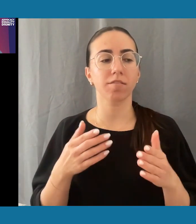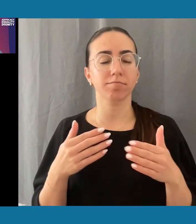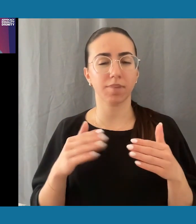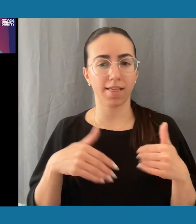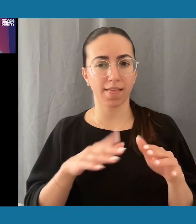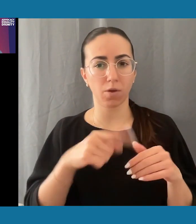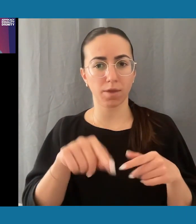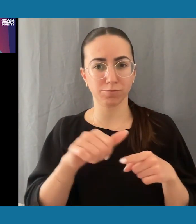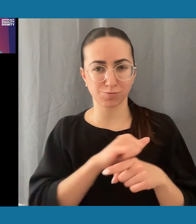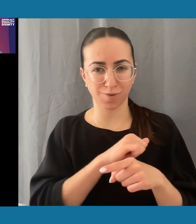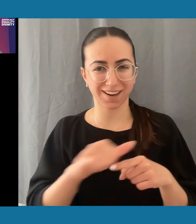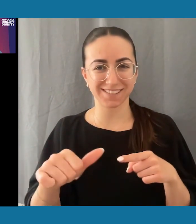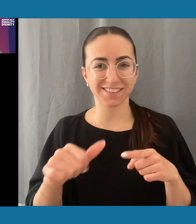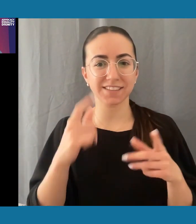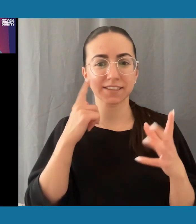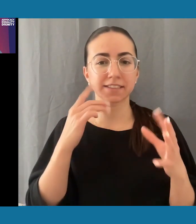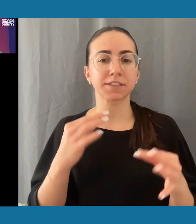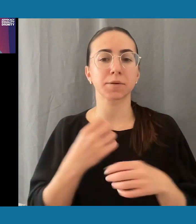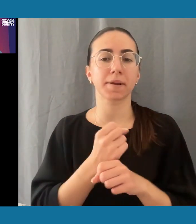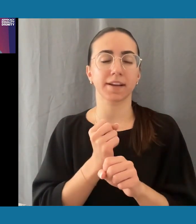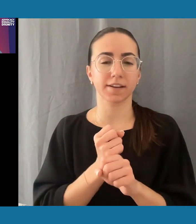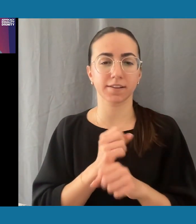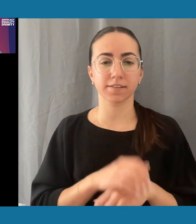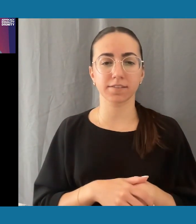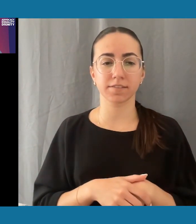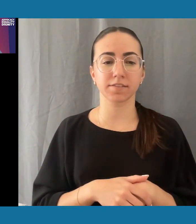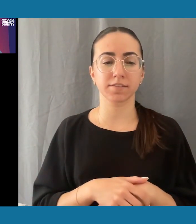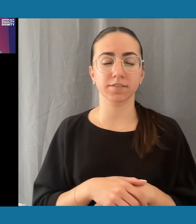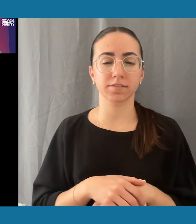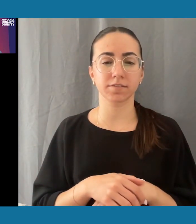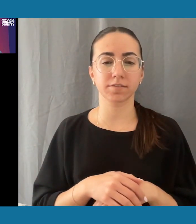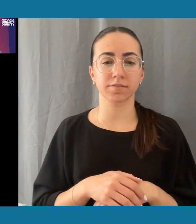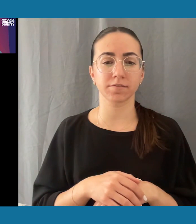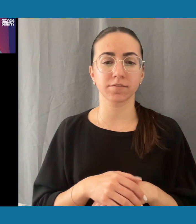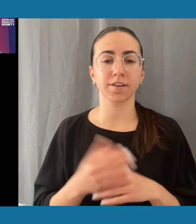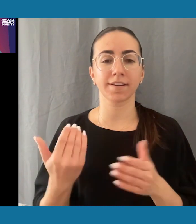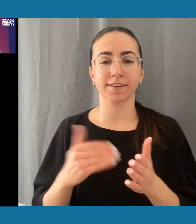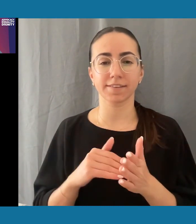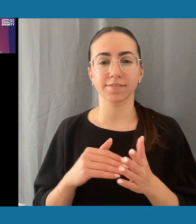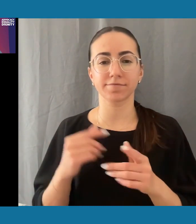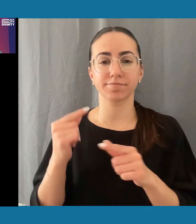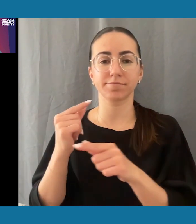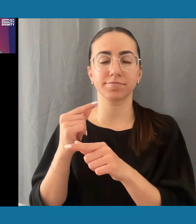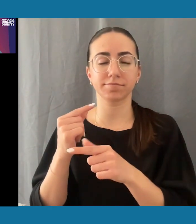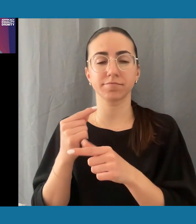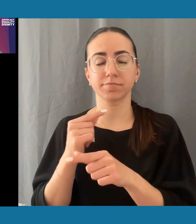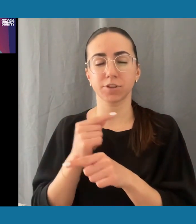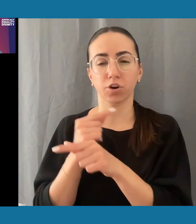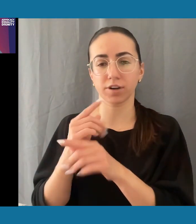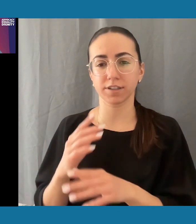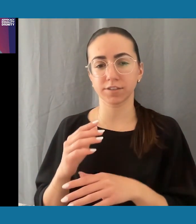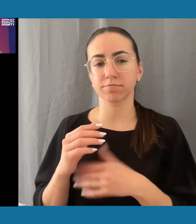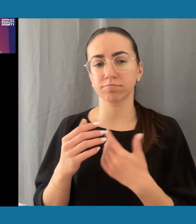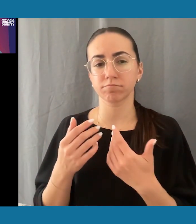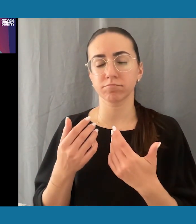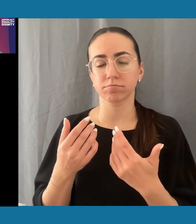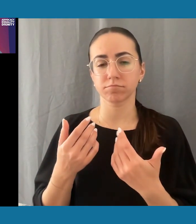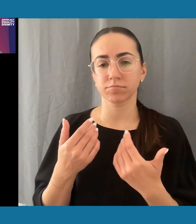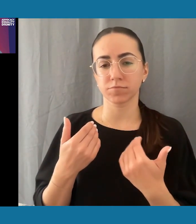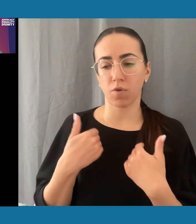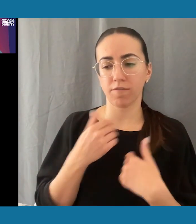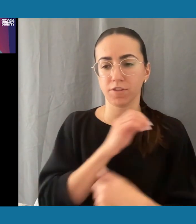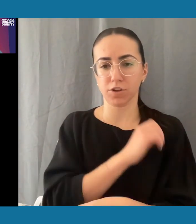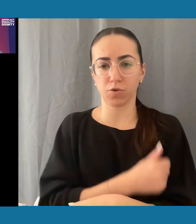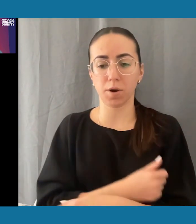is in place, ultimately the guardian has the decision-making authority. But by using SDM with the guardianship, they